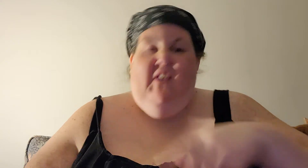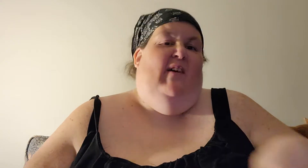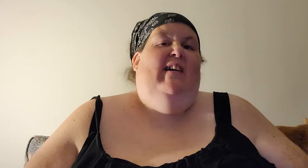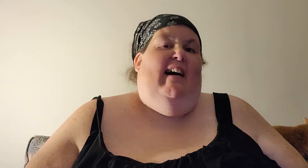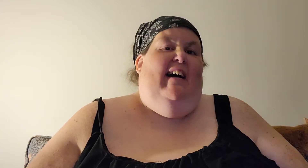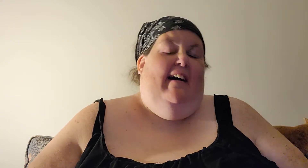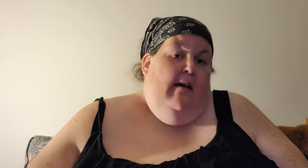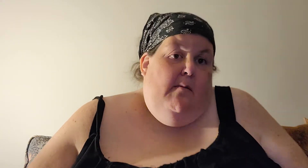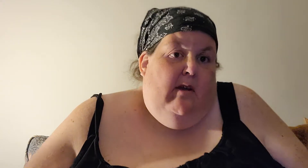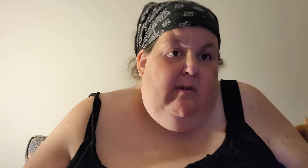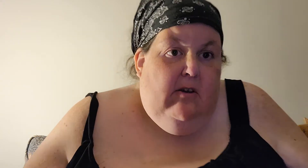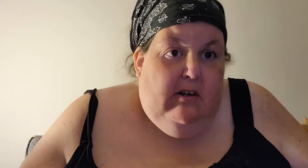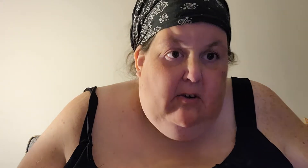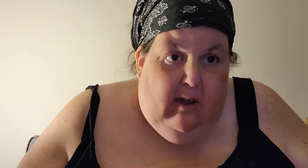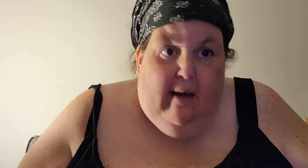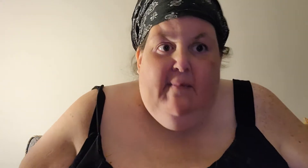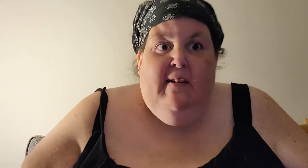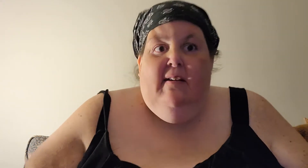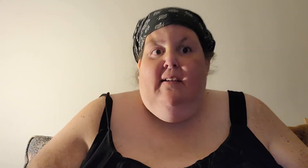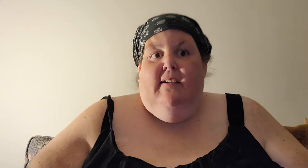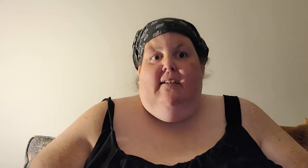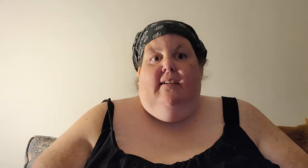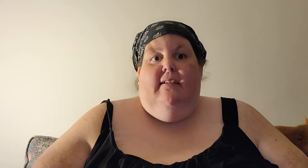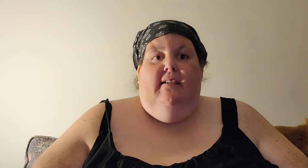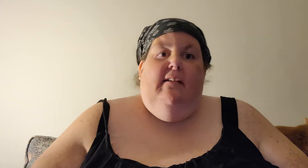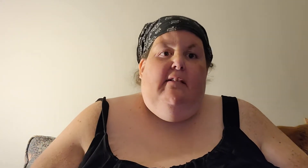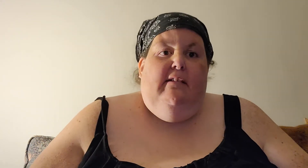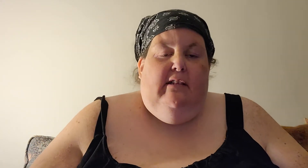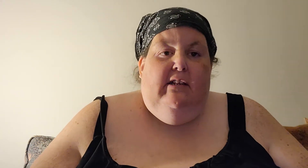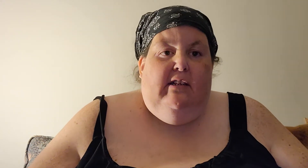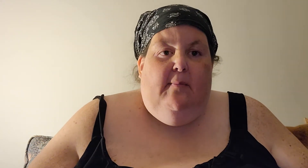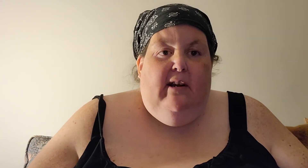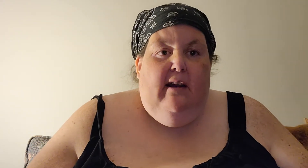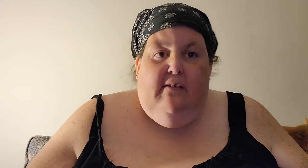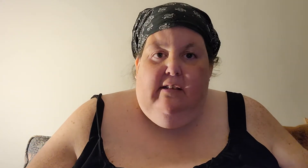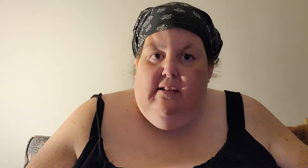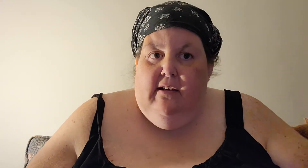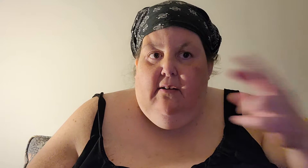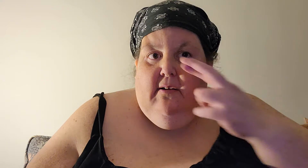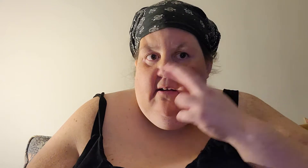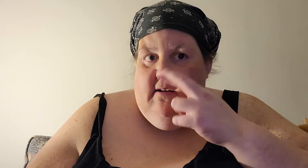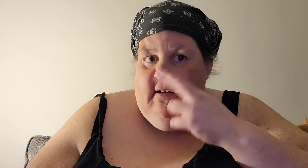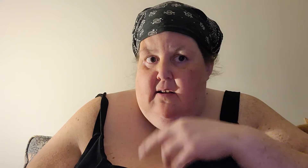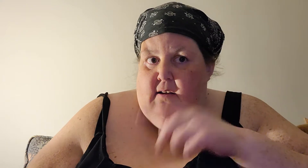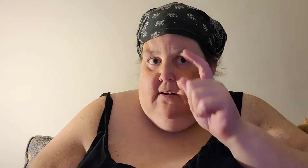no, maybe you can do that. Teach somebody else, They'll